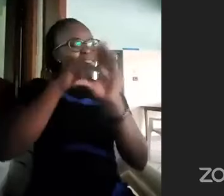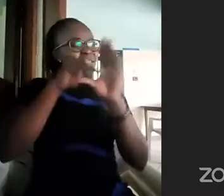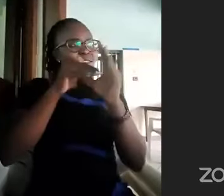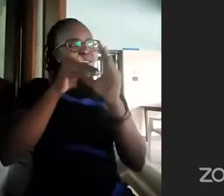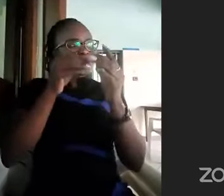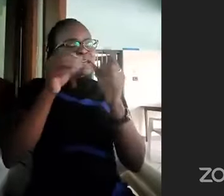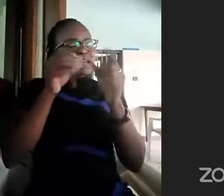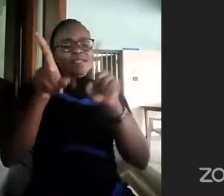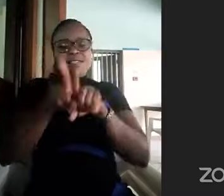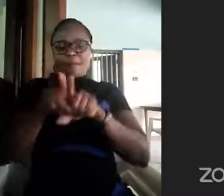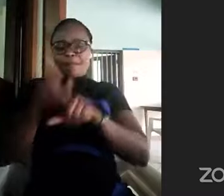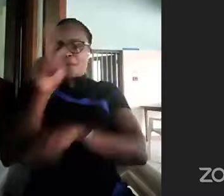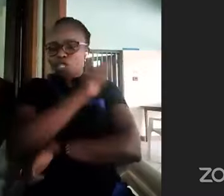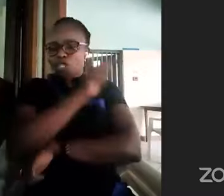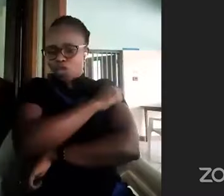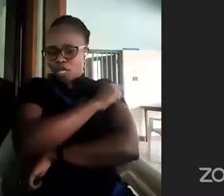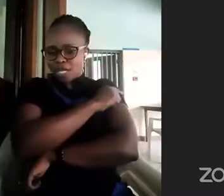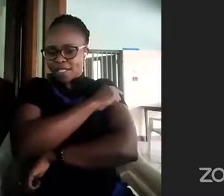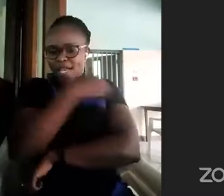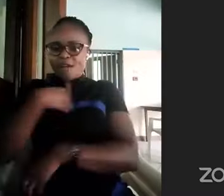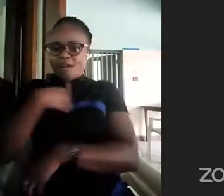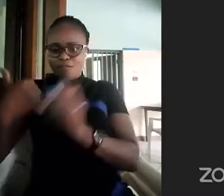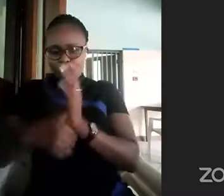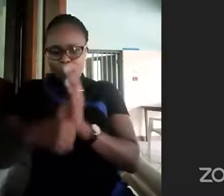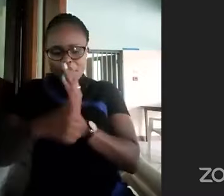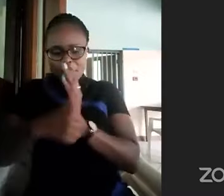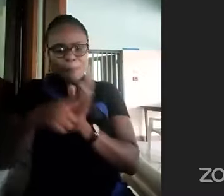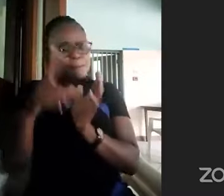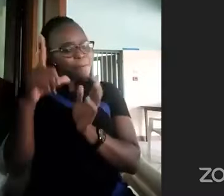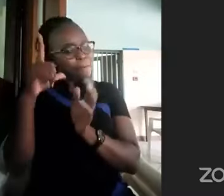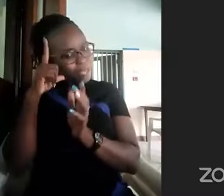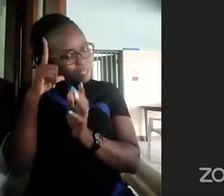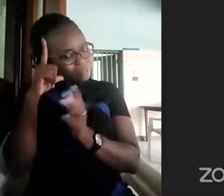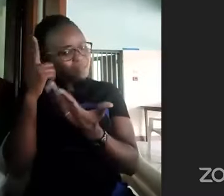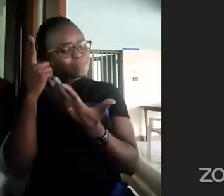themselves, even the beds themselves. You find that some of these infrastructure are not